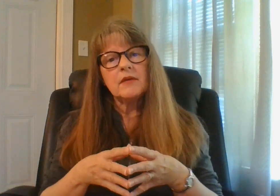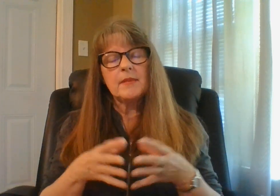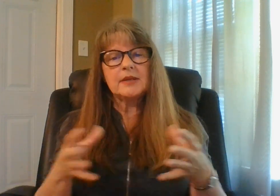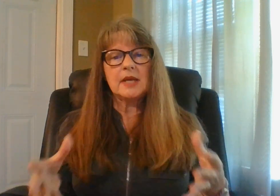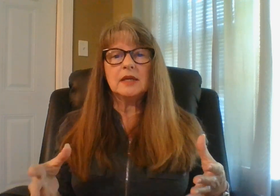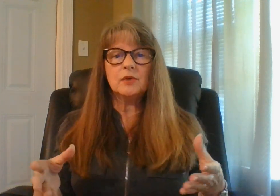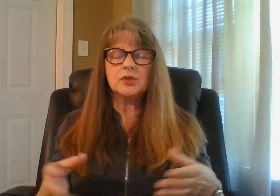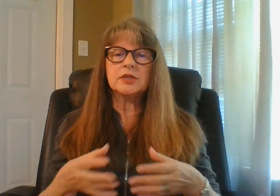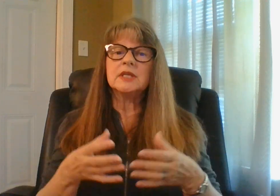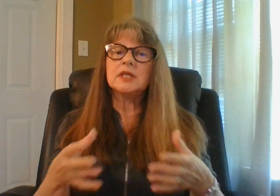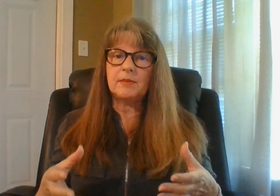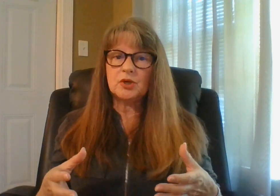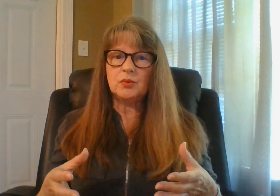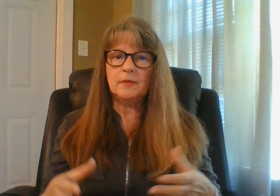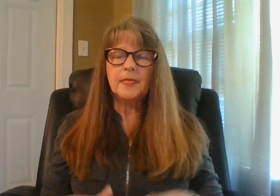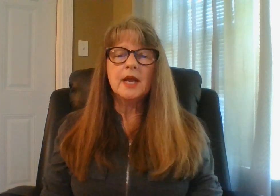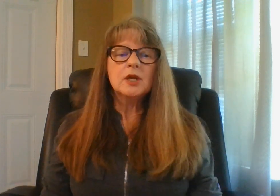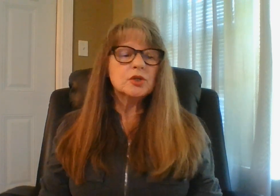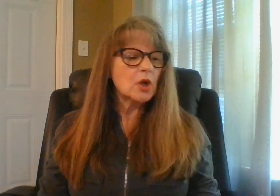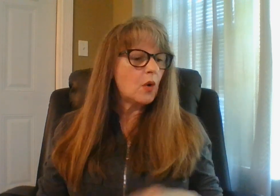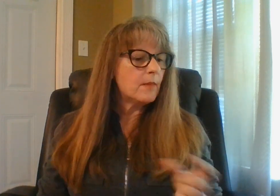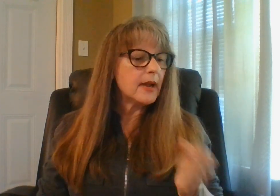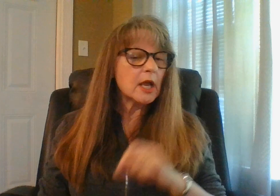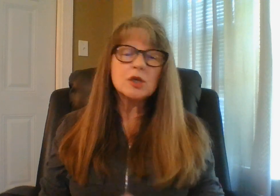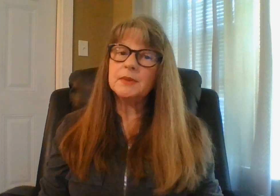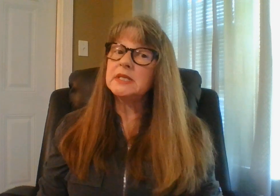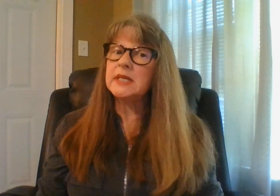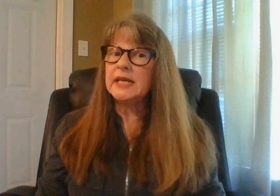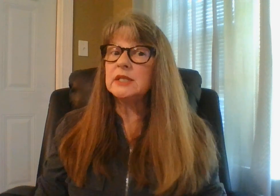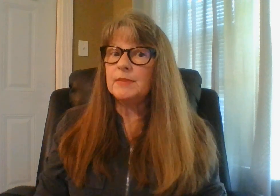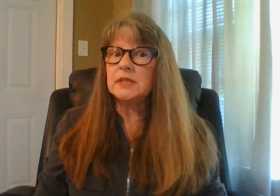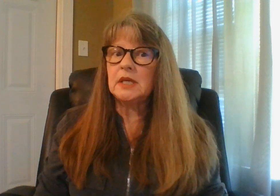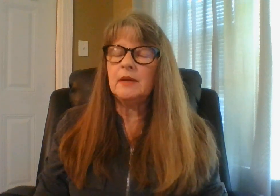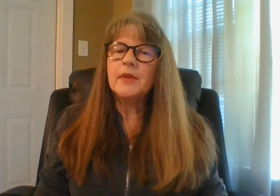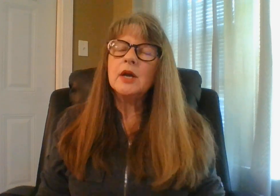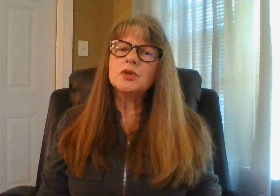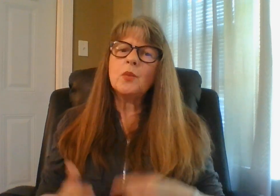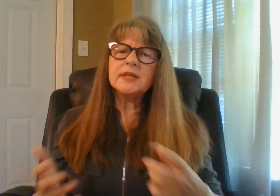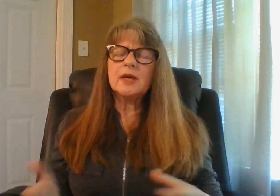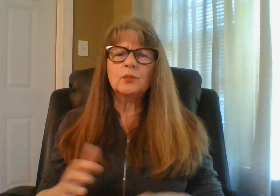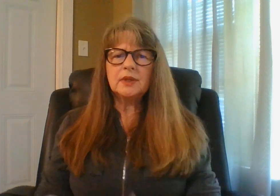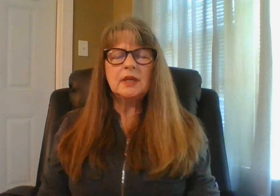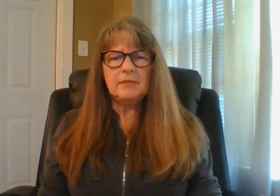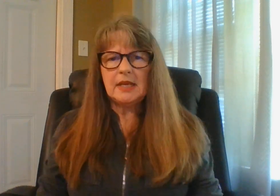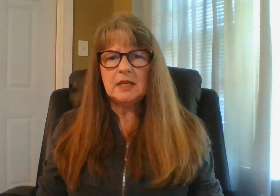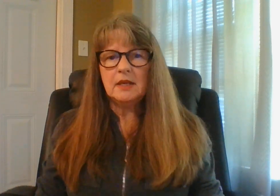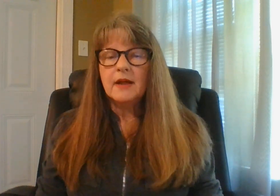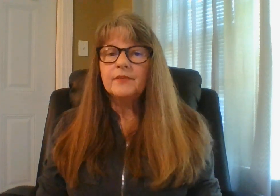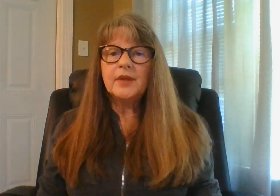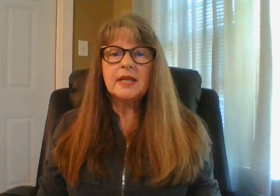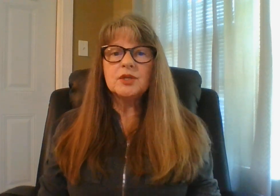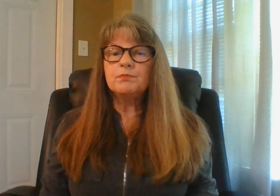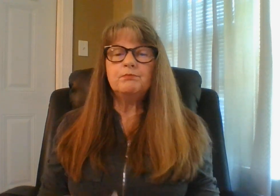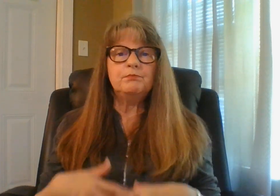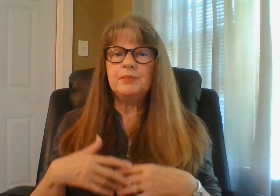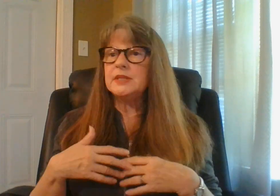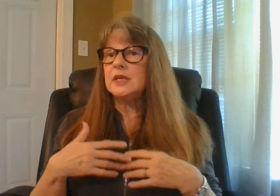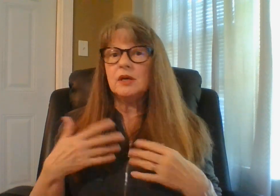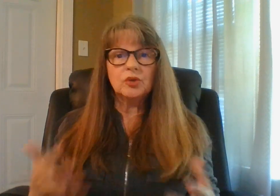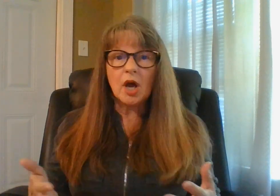love about sign language is conceptual. So my husband stays busy. So what does that really mean? That he's busy a lot,